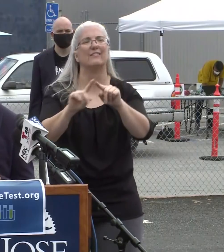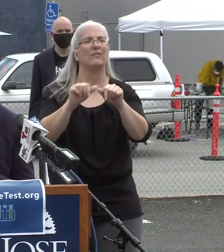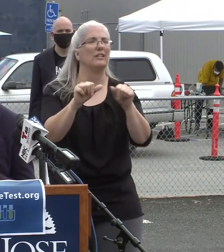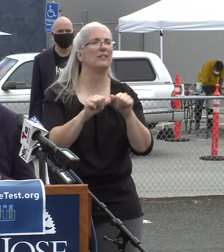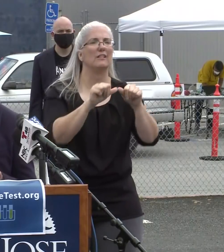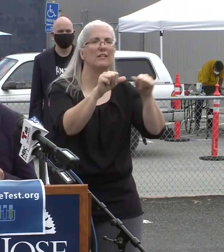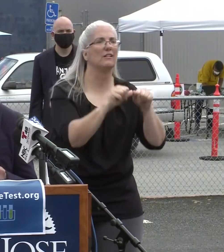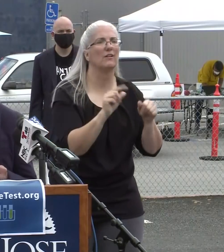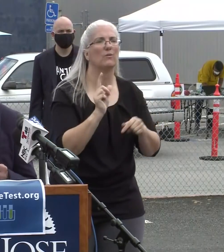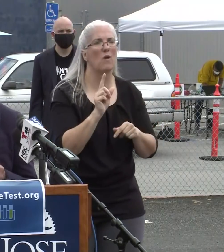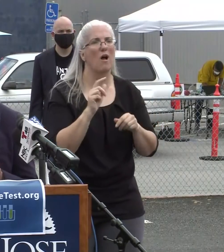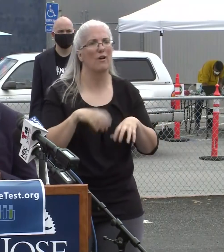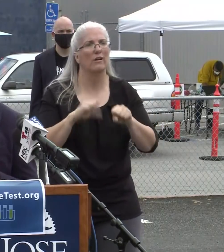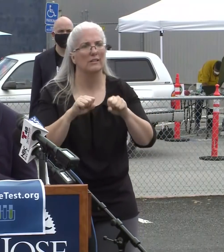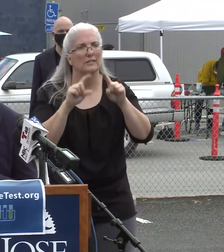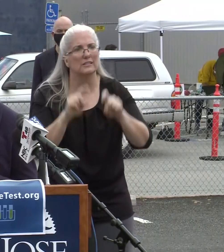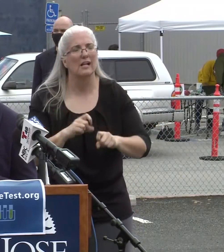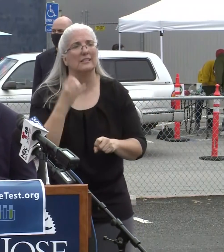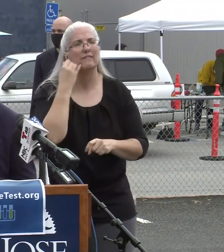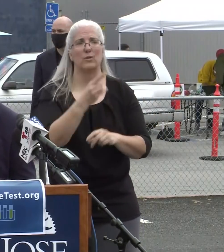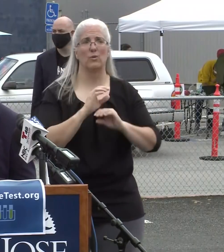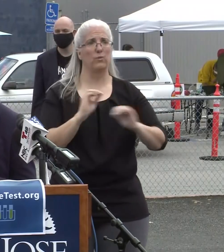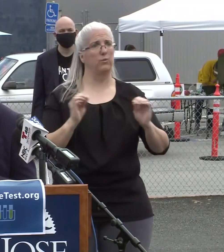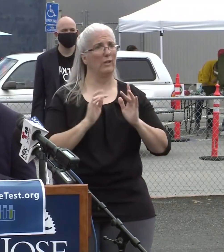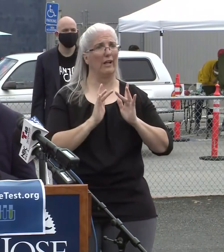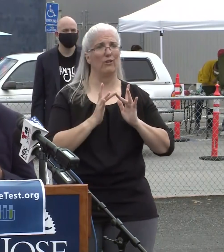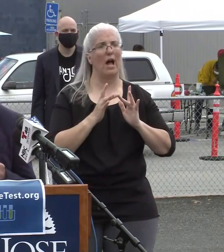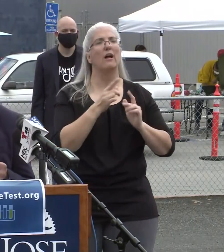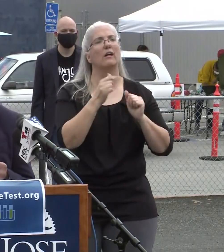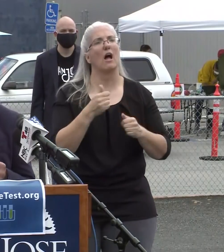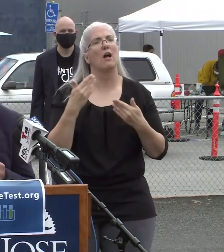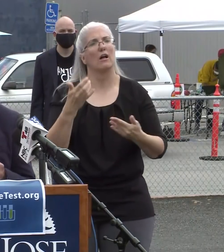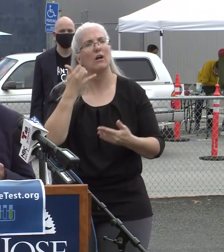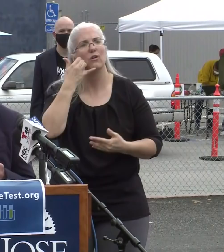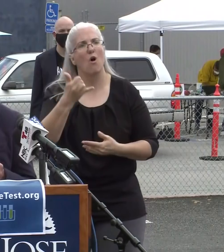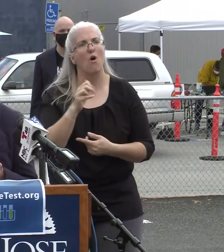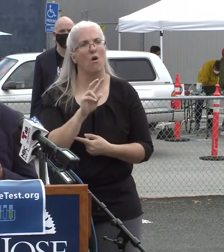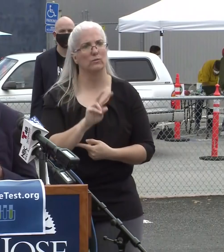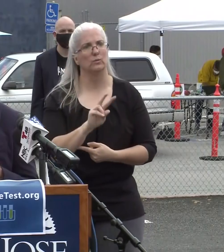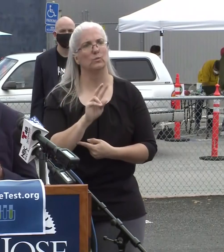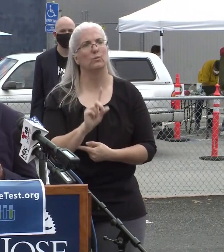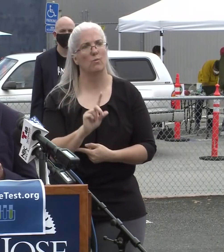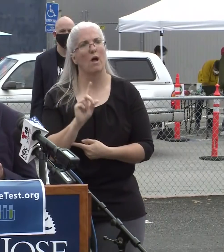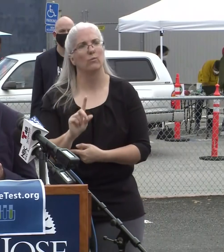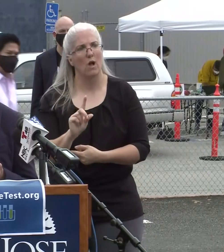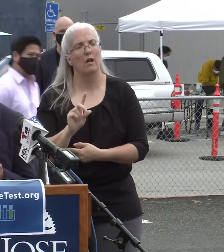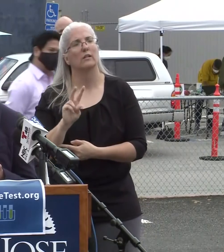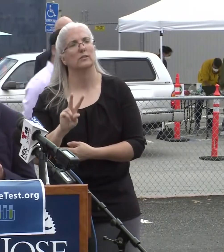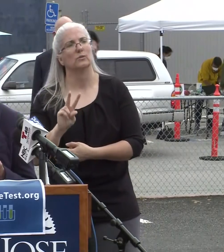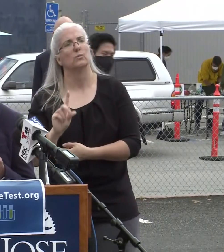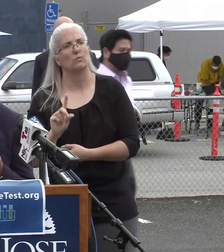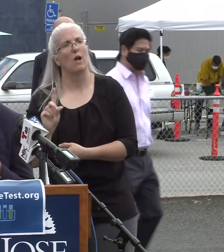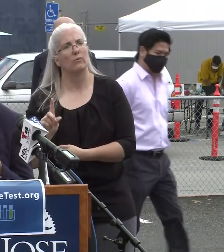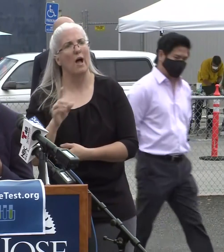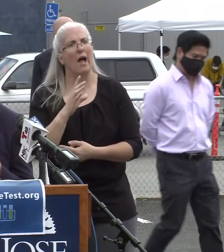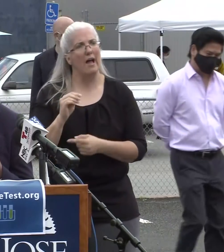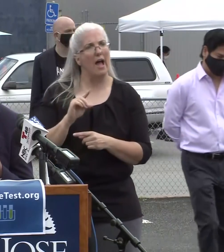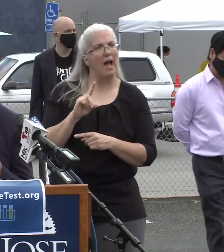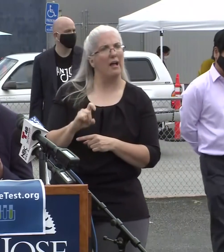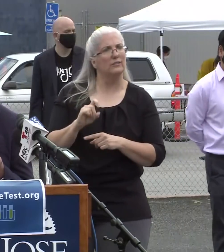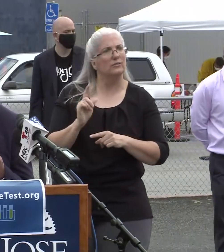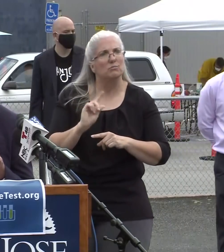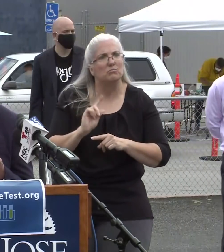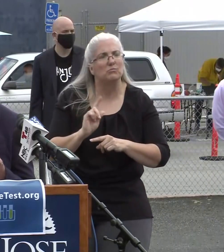internet capacity, you can call 211. And I called it this morning, and they are on board. They will help you